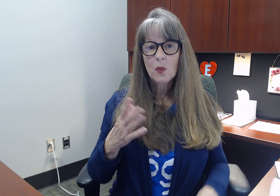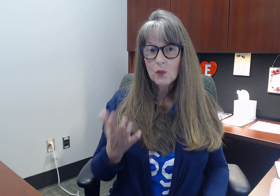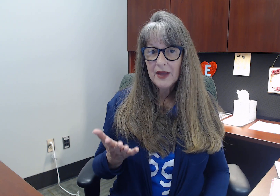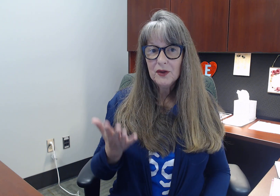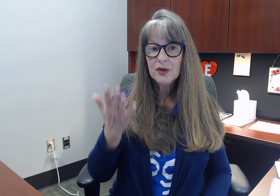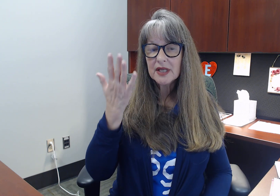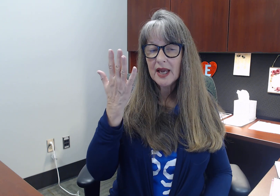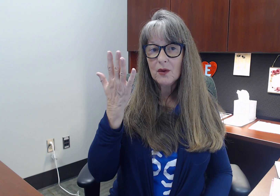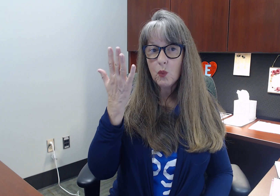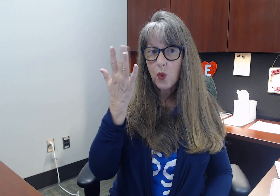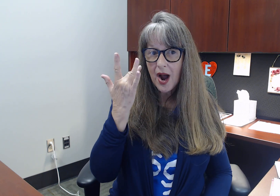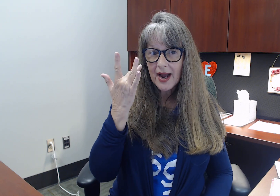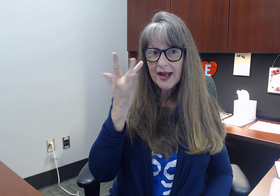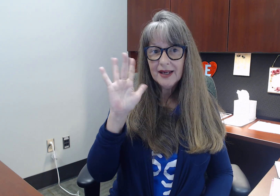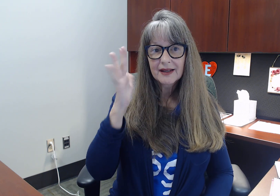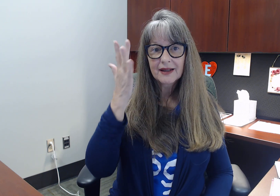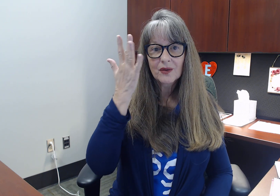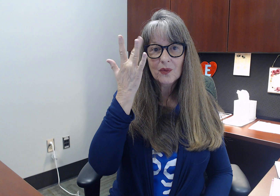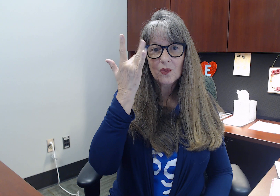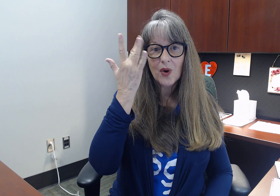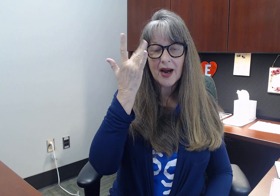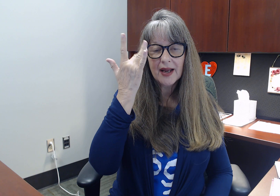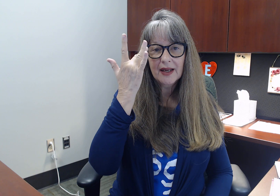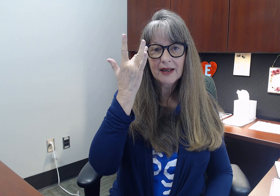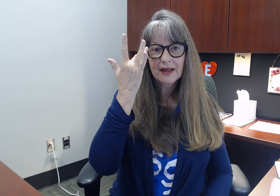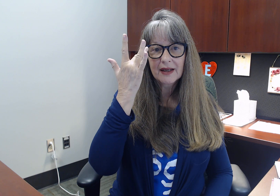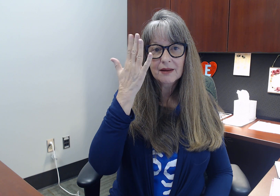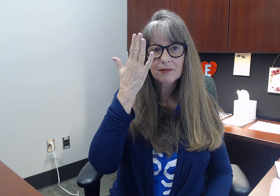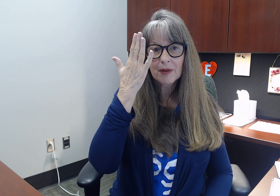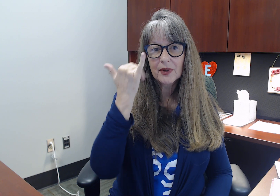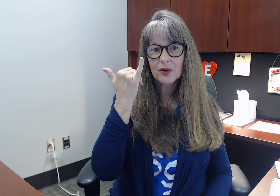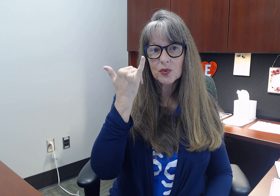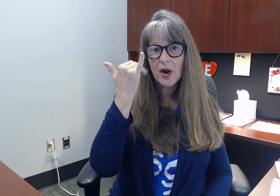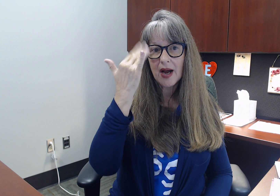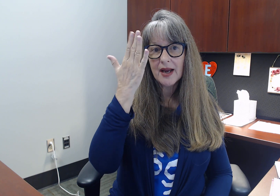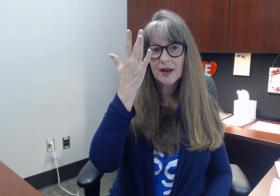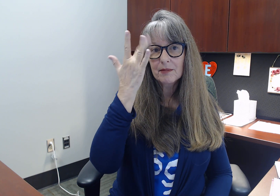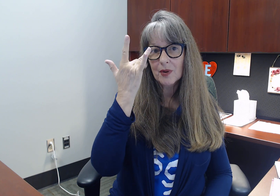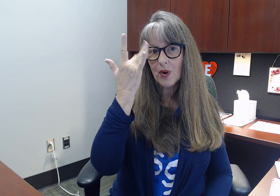And you could say why. Why? Remember it goes why, but why?